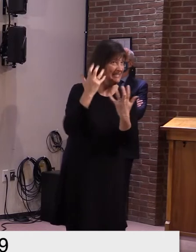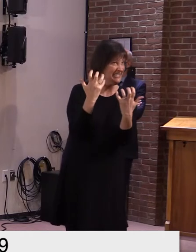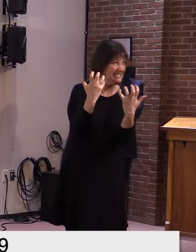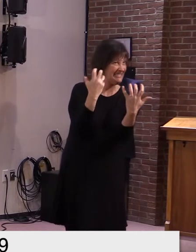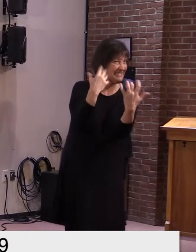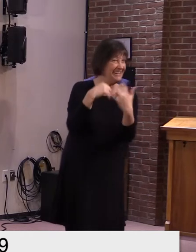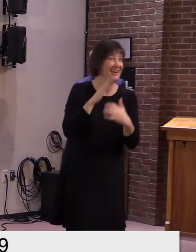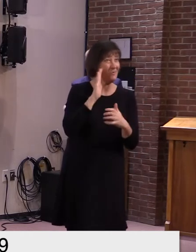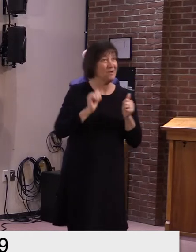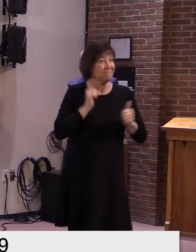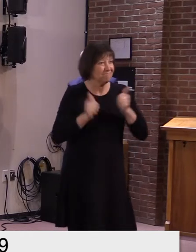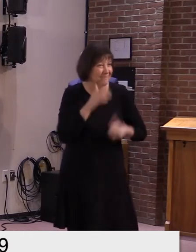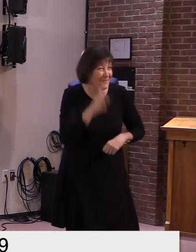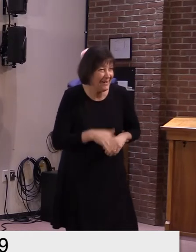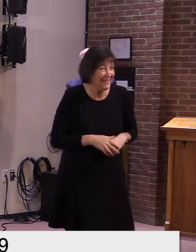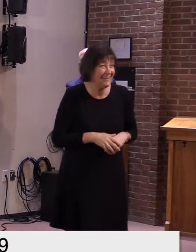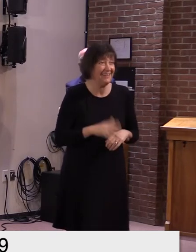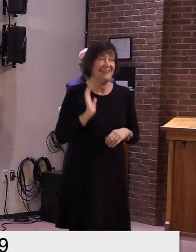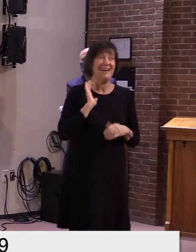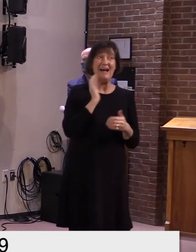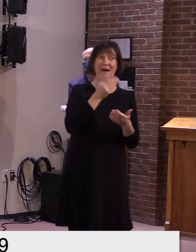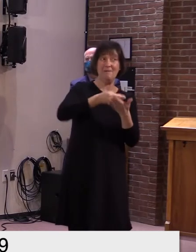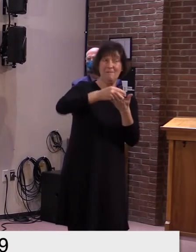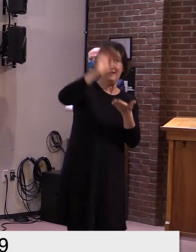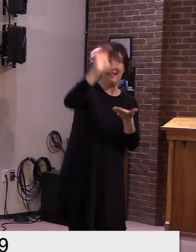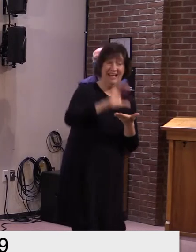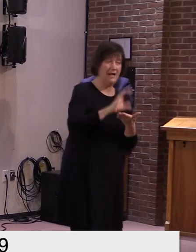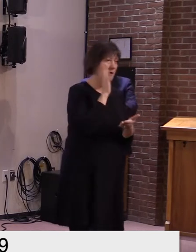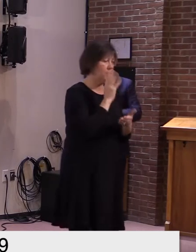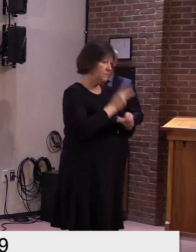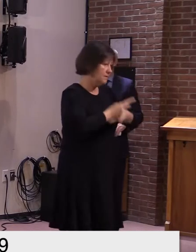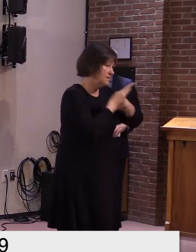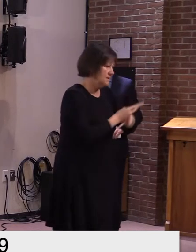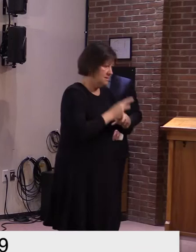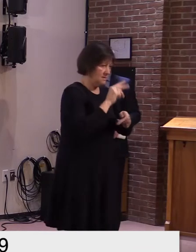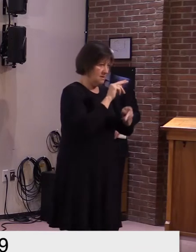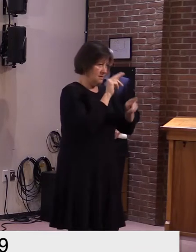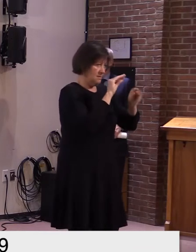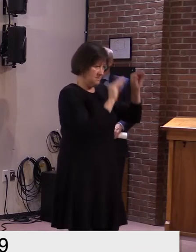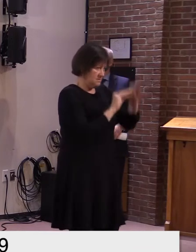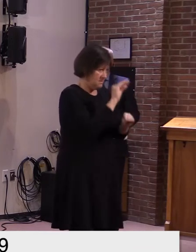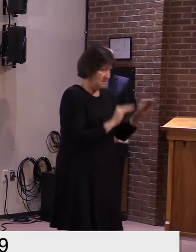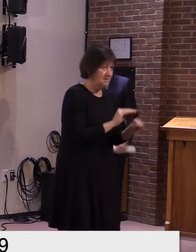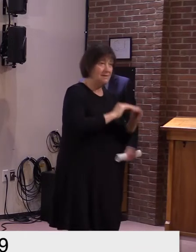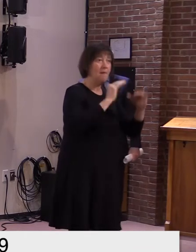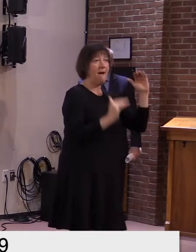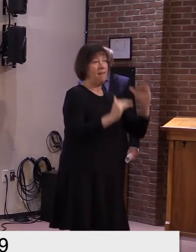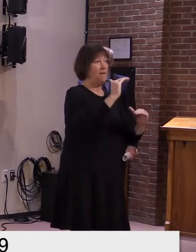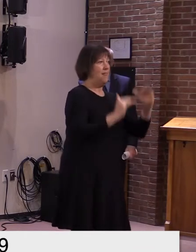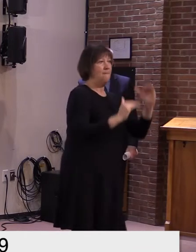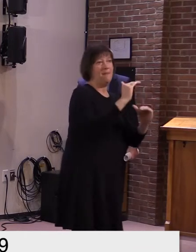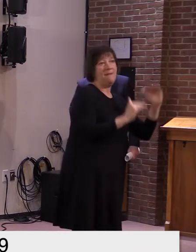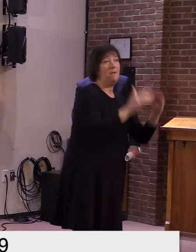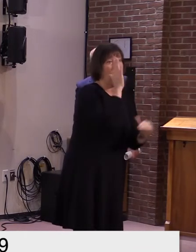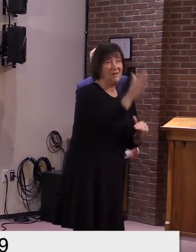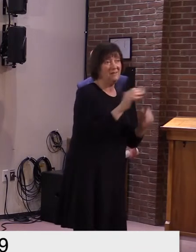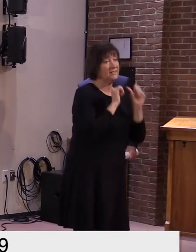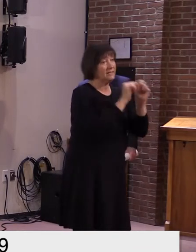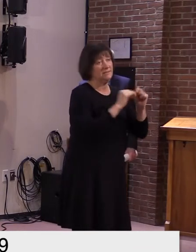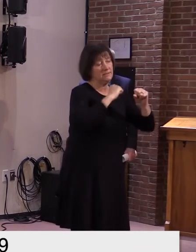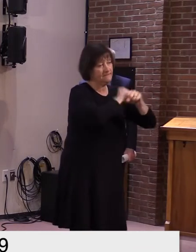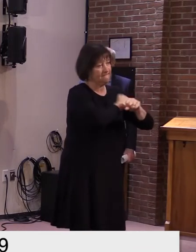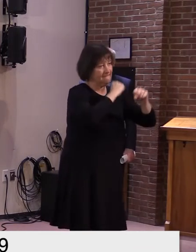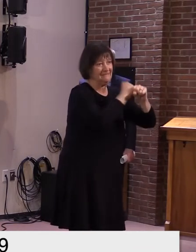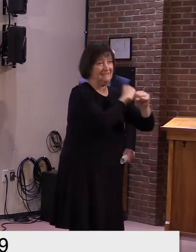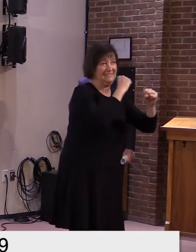I've said, we'll be presenting a budget that will be balanced, and we'll be continuing to do whatever we can to